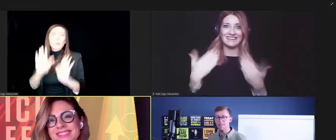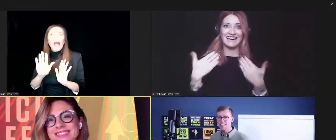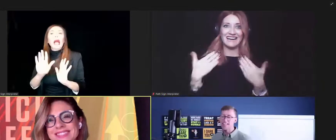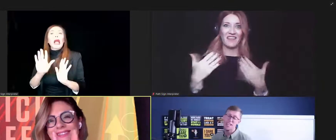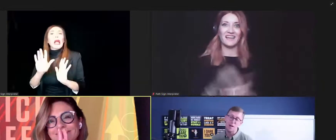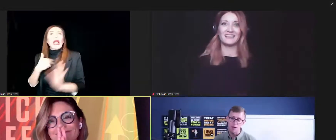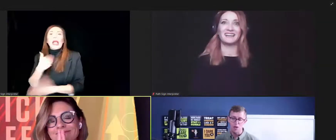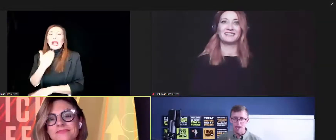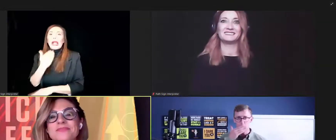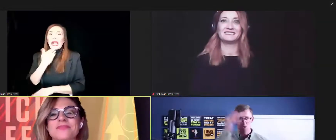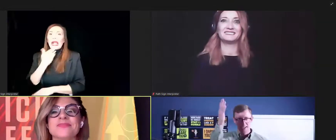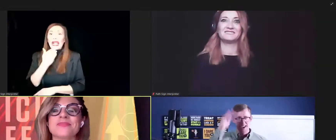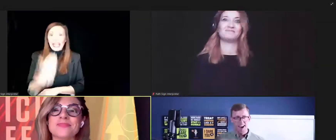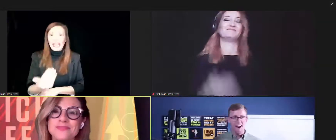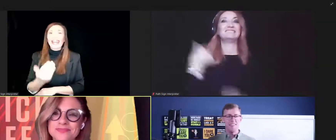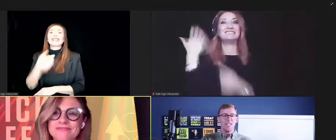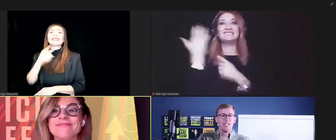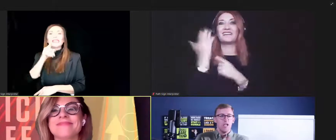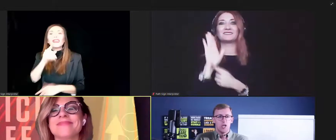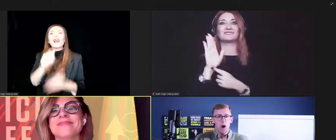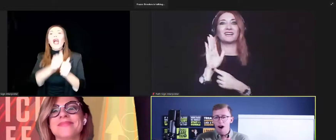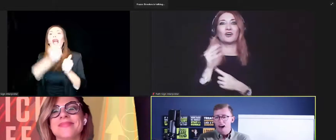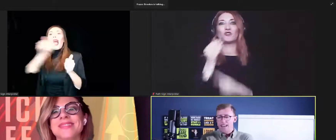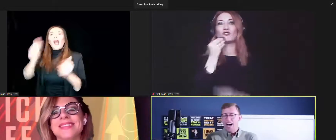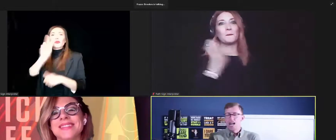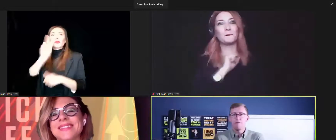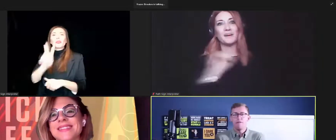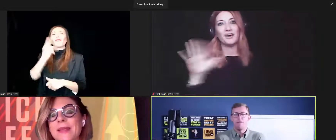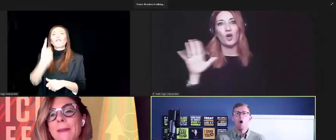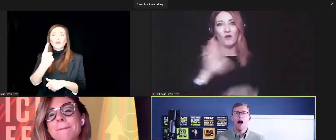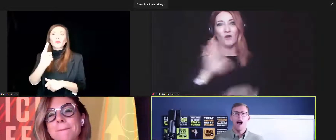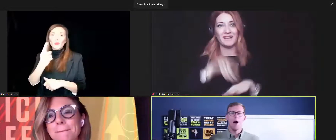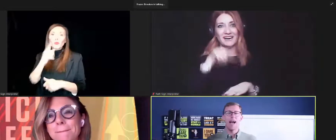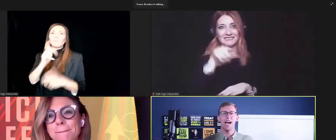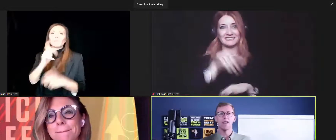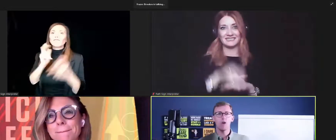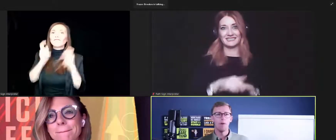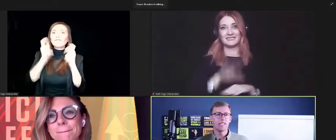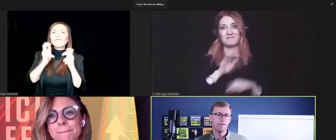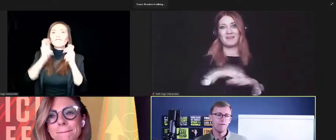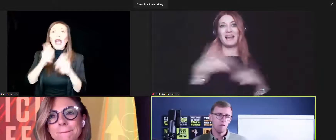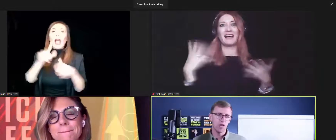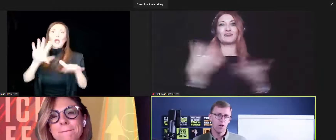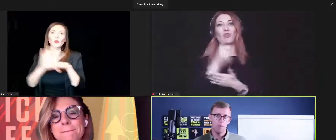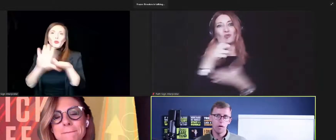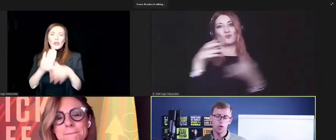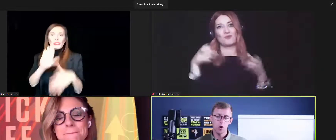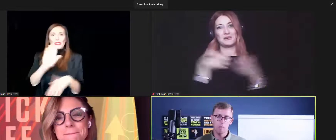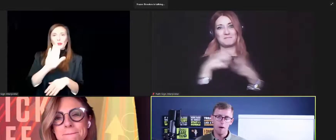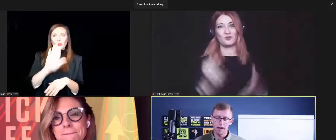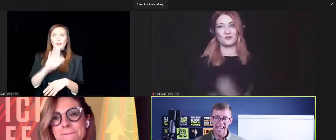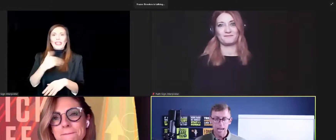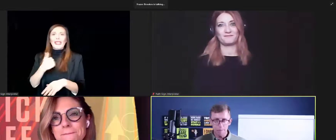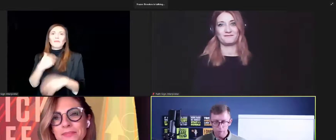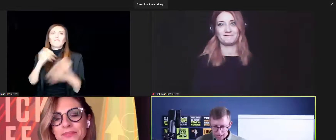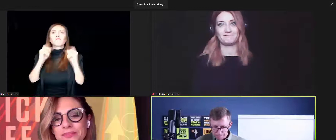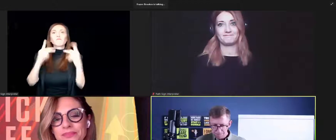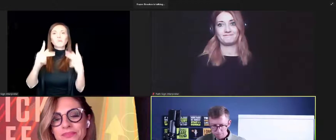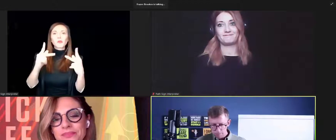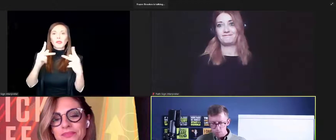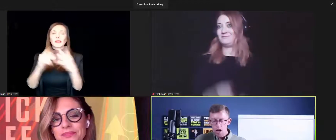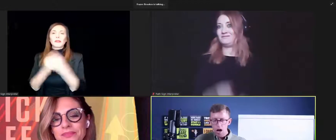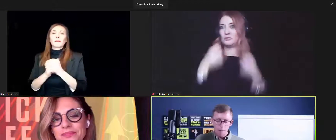So thank you. I appreciate you. All right. So, all right, guys, before I kind of go into this fourth session where we're going to talk about a game